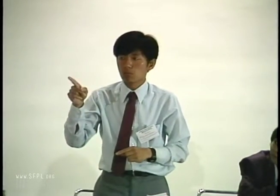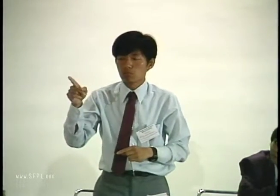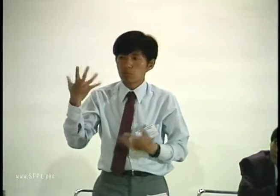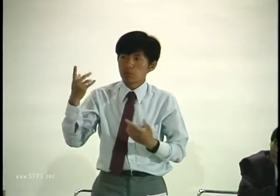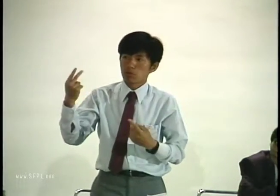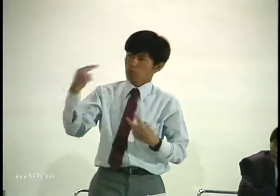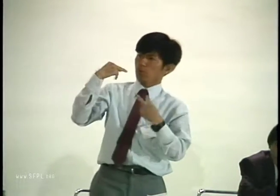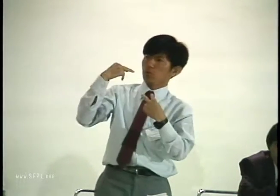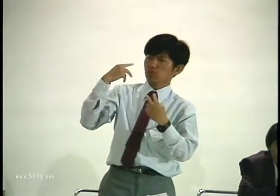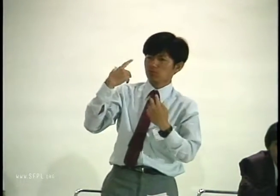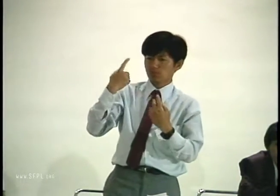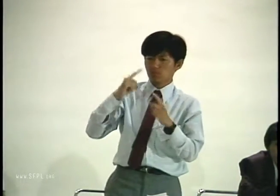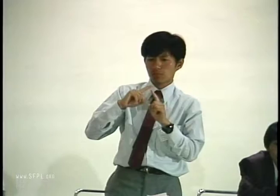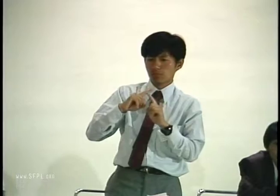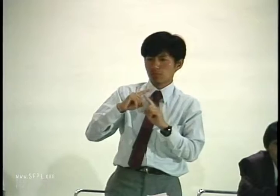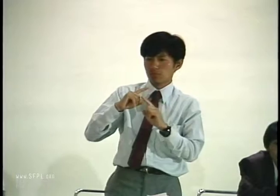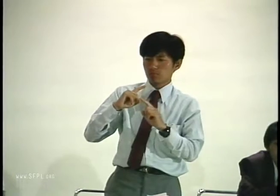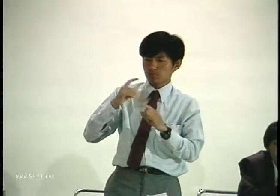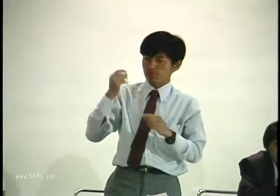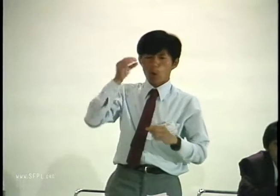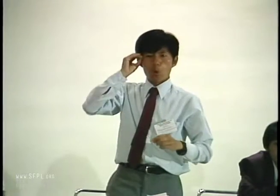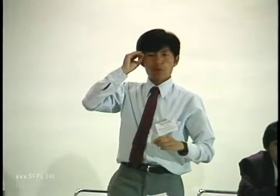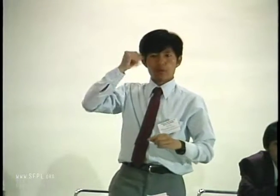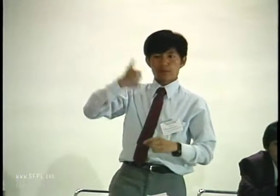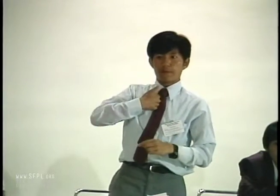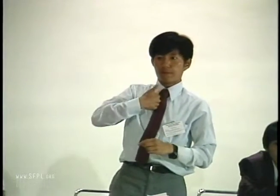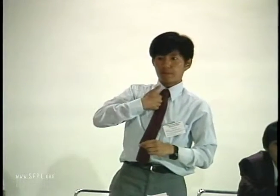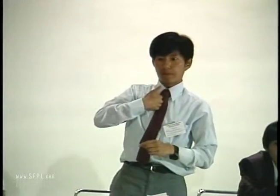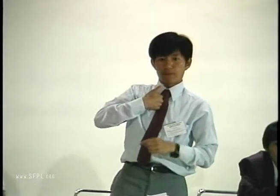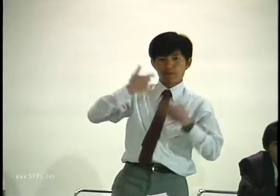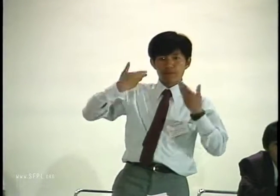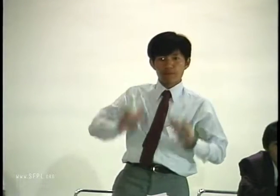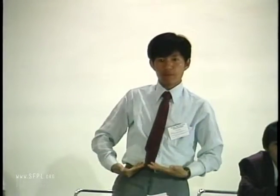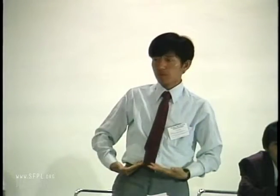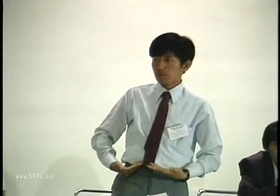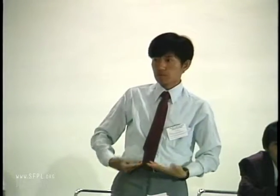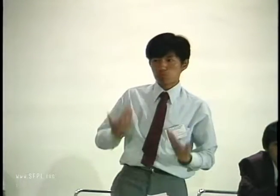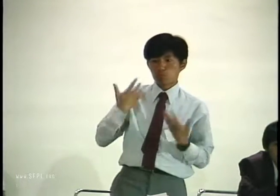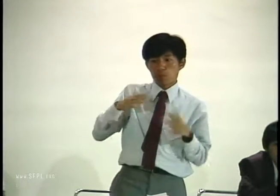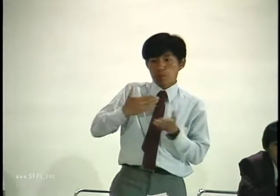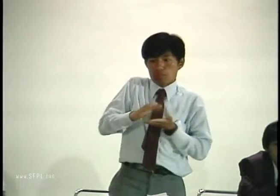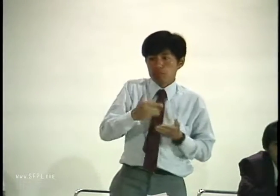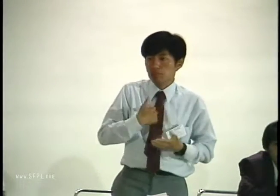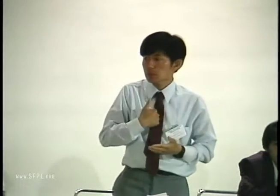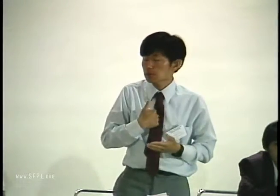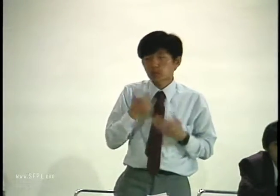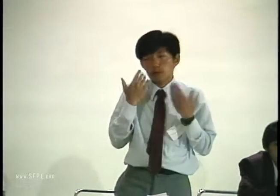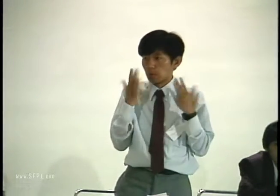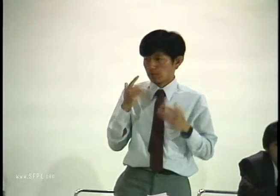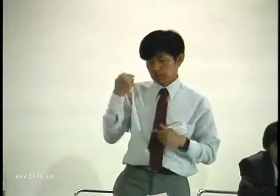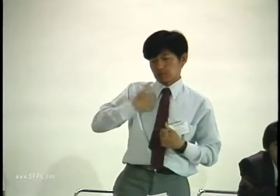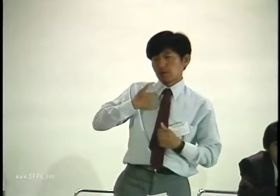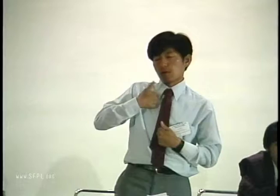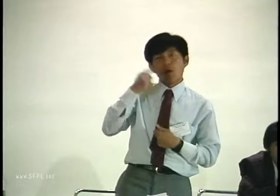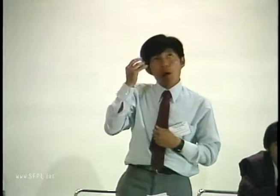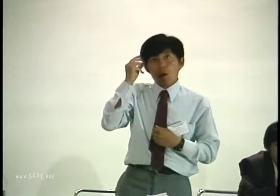or maybe somebody will look at me in some sort of strange way because I'm Oriental and I don't want to be rejected.